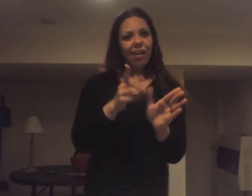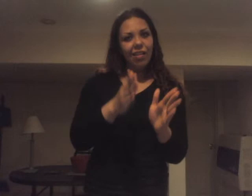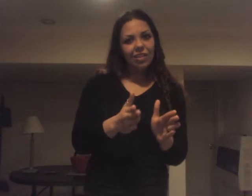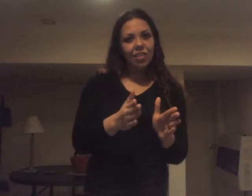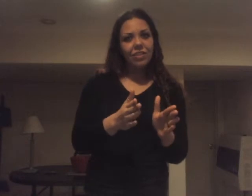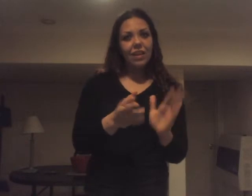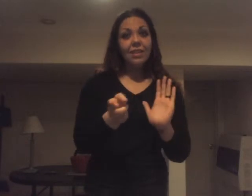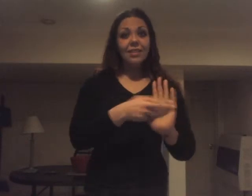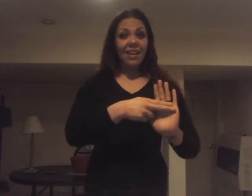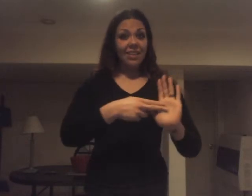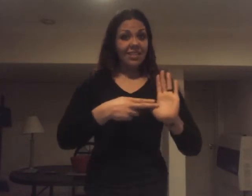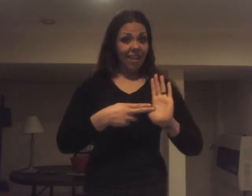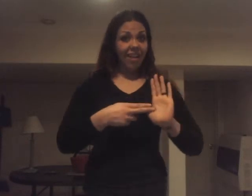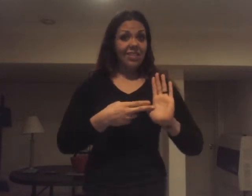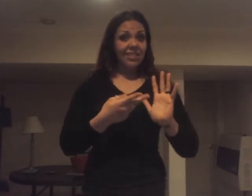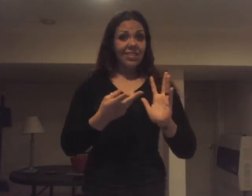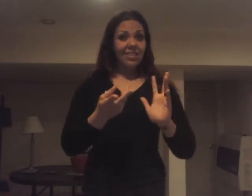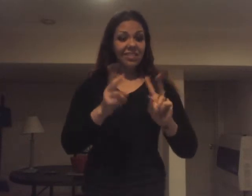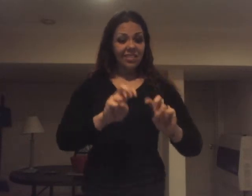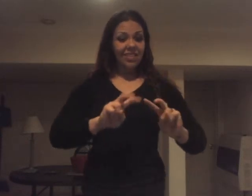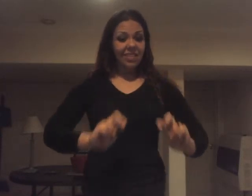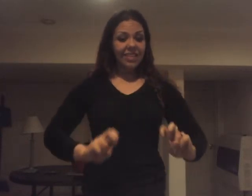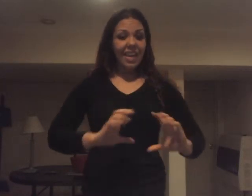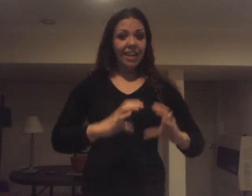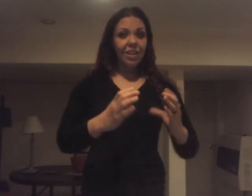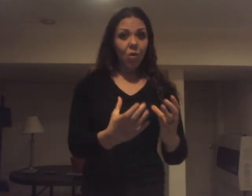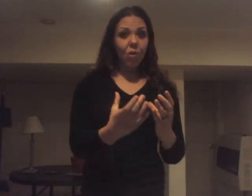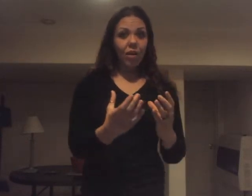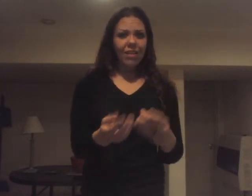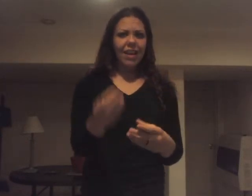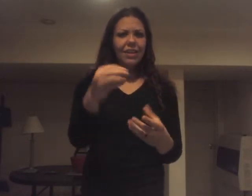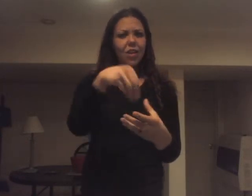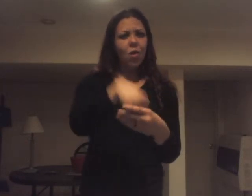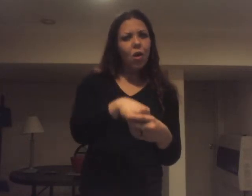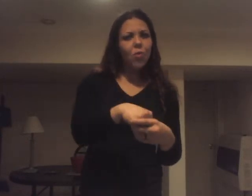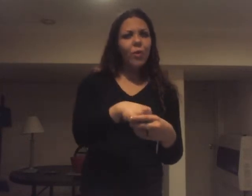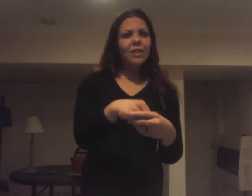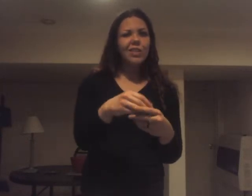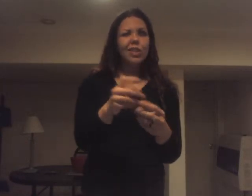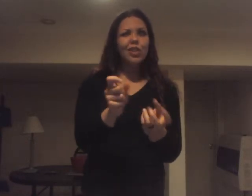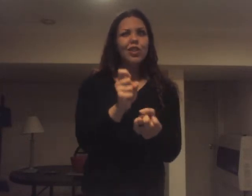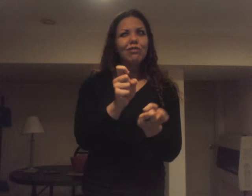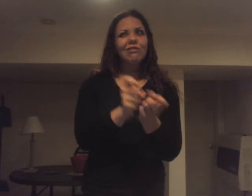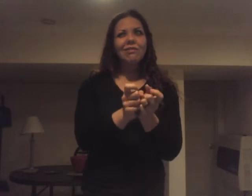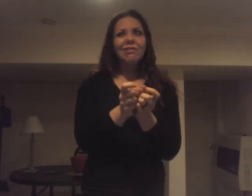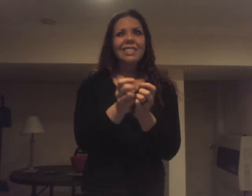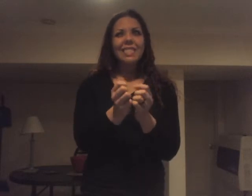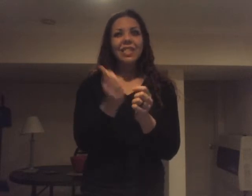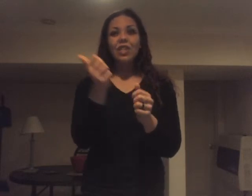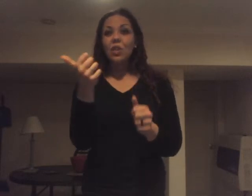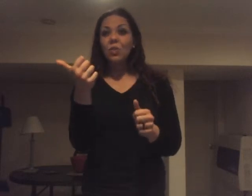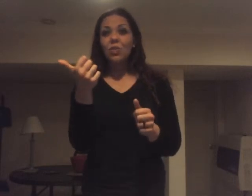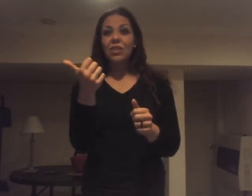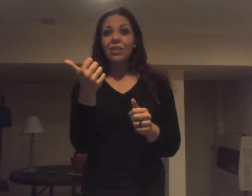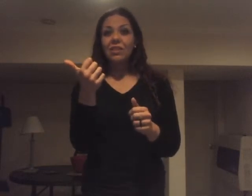diagnostic category incorporates certain exclusions which amount to making guesses about